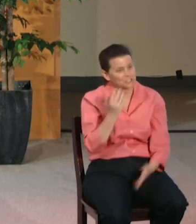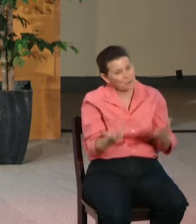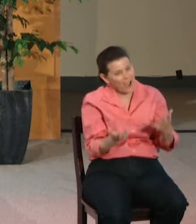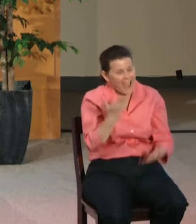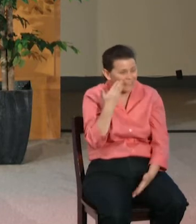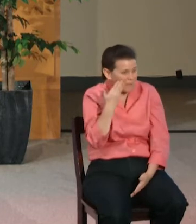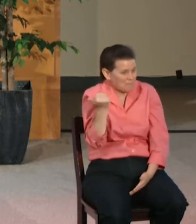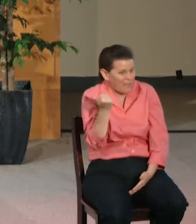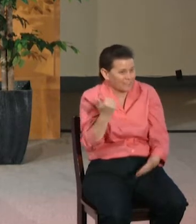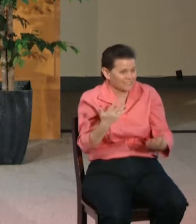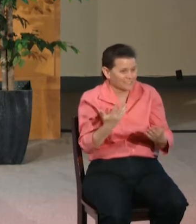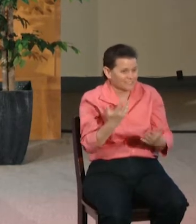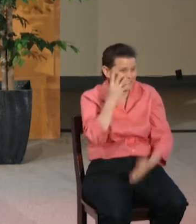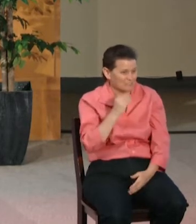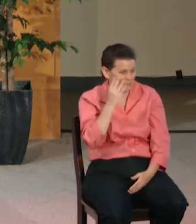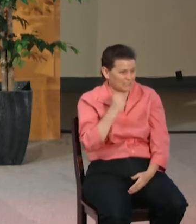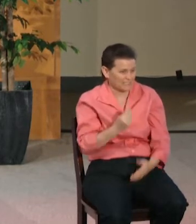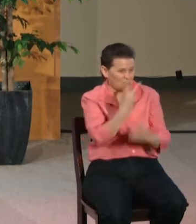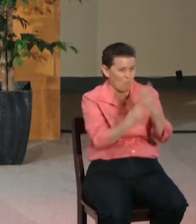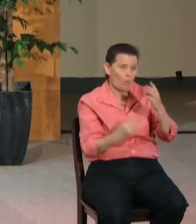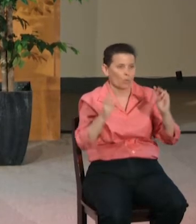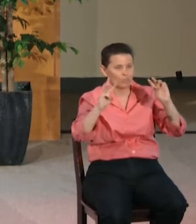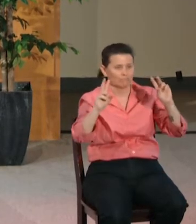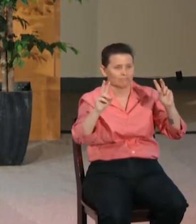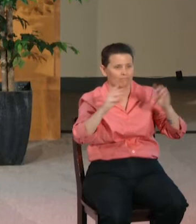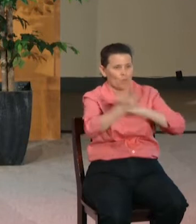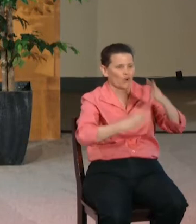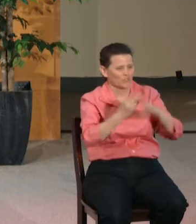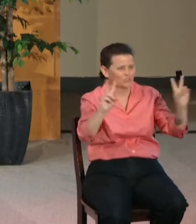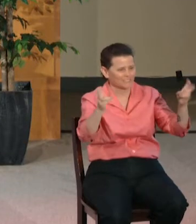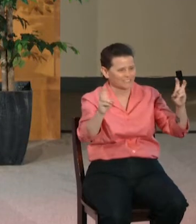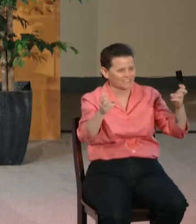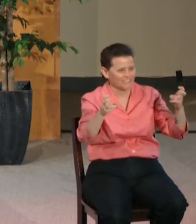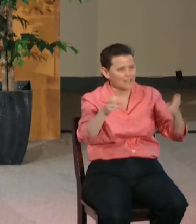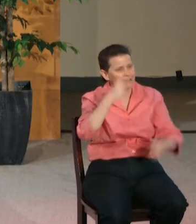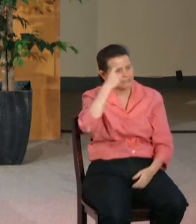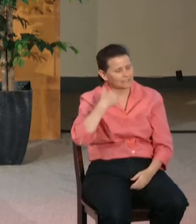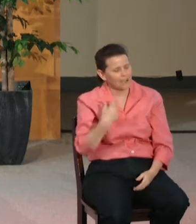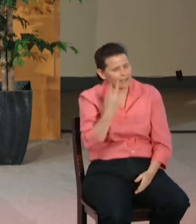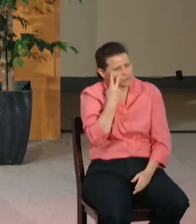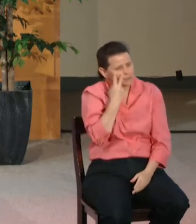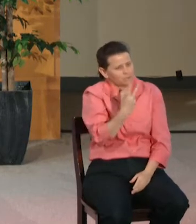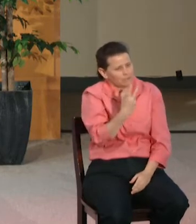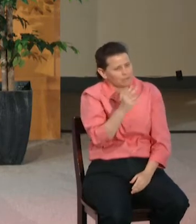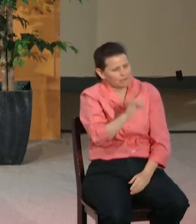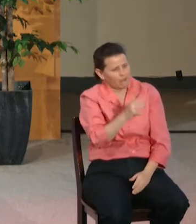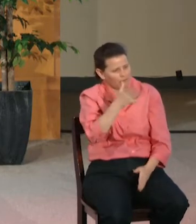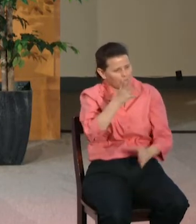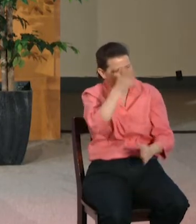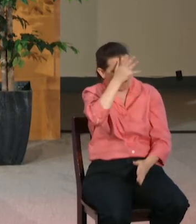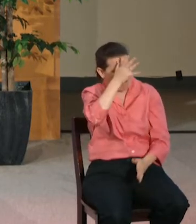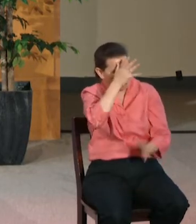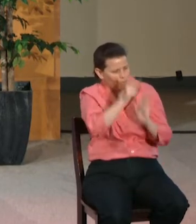that I had that full range of potentials of what that father principle was demonstrated for me in my own life and